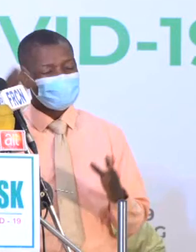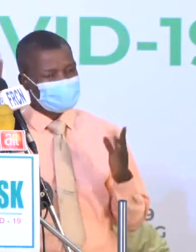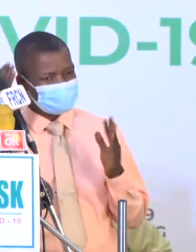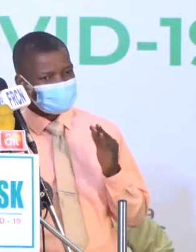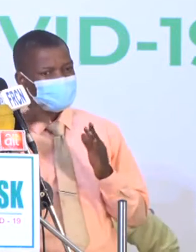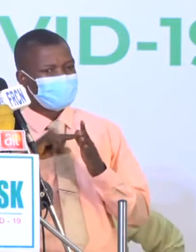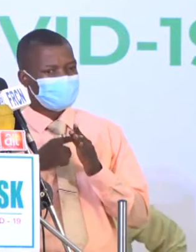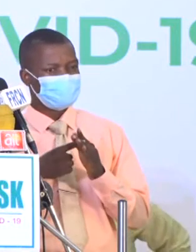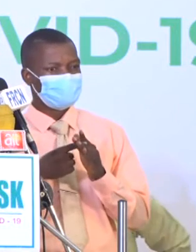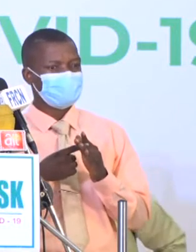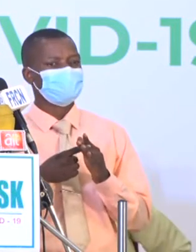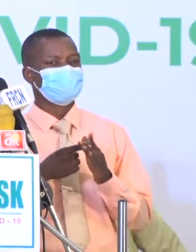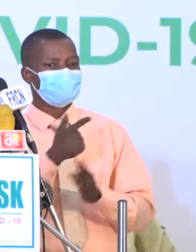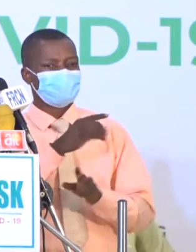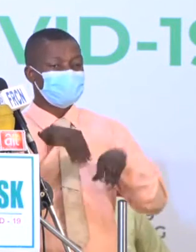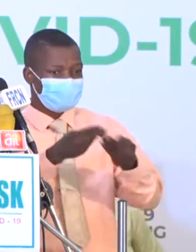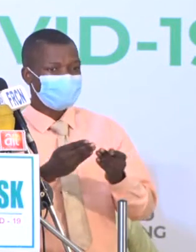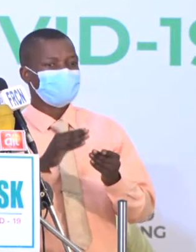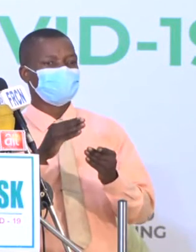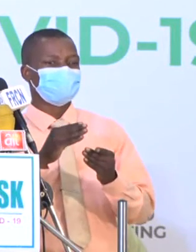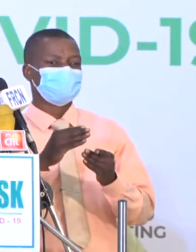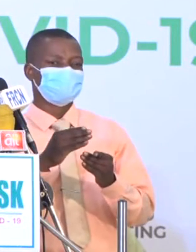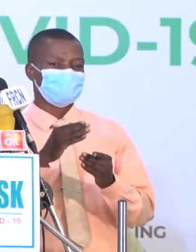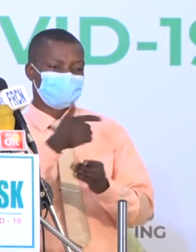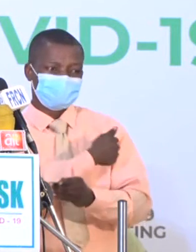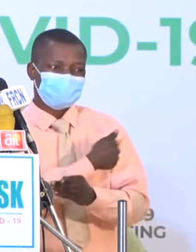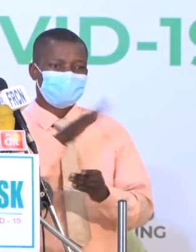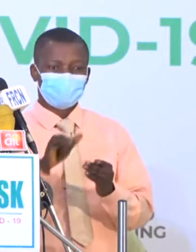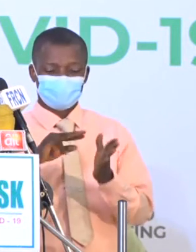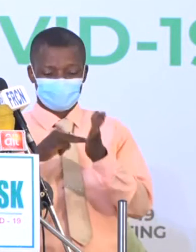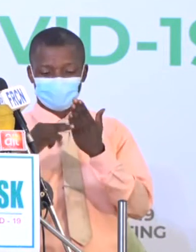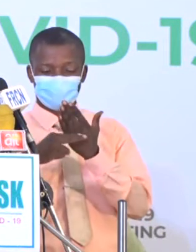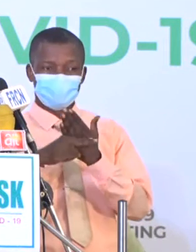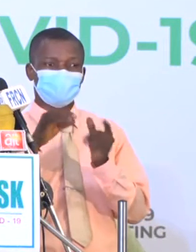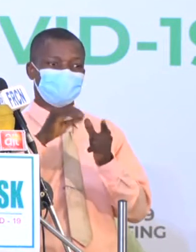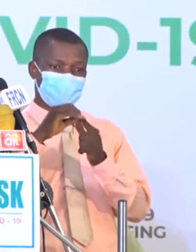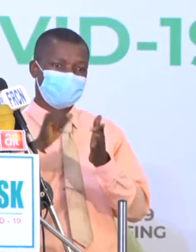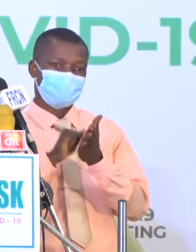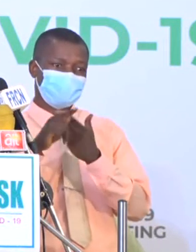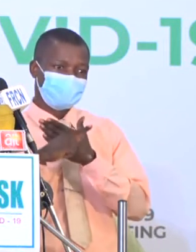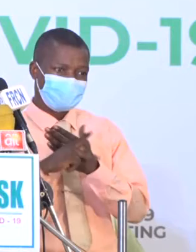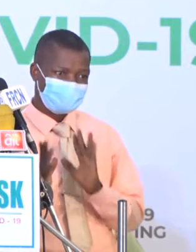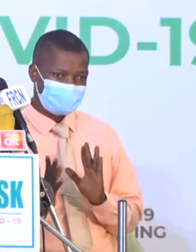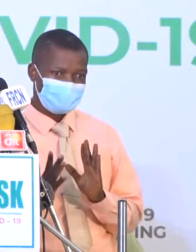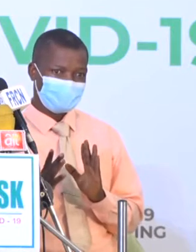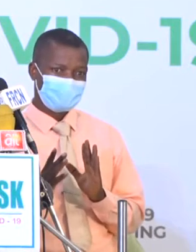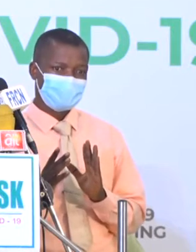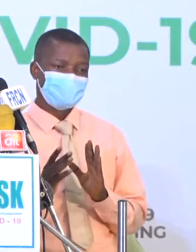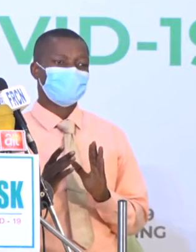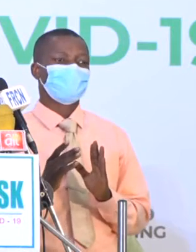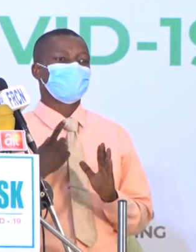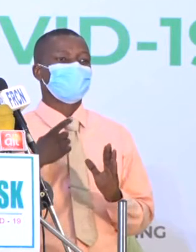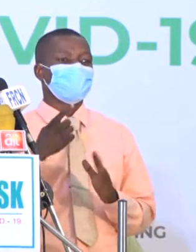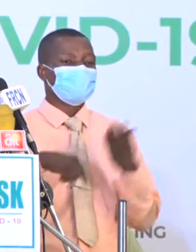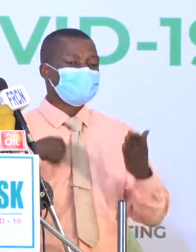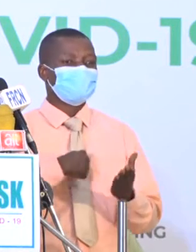from March or April, and the quantity we order from AVAT will depend on our